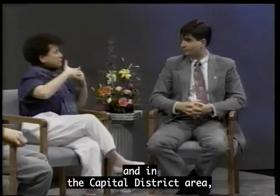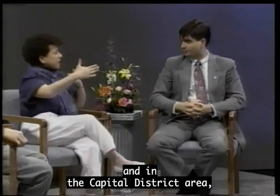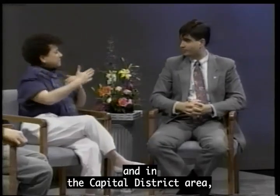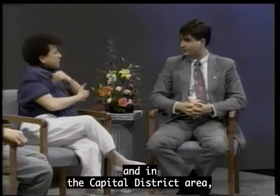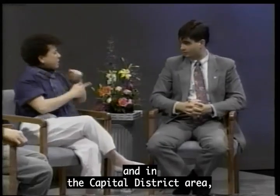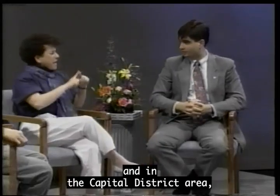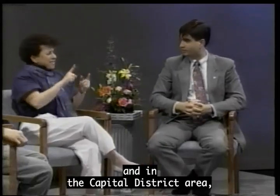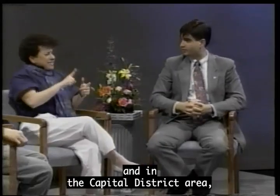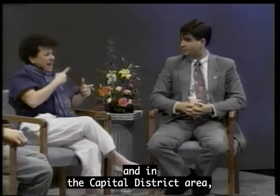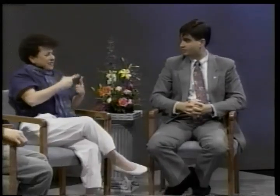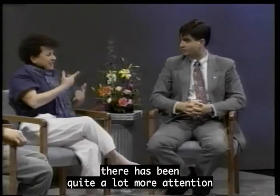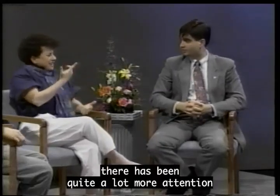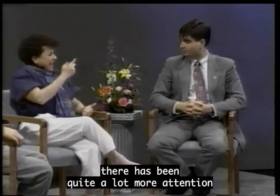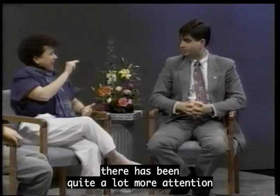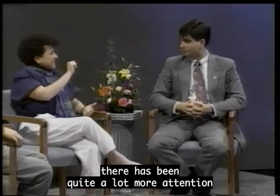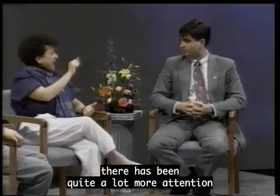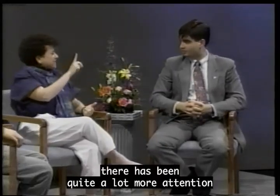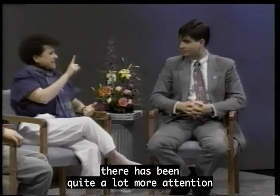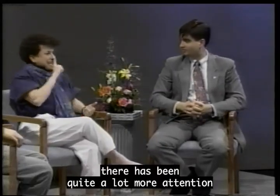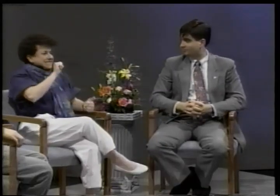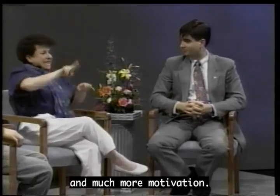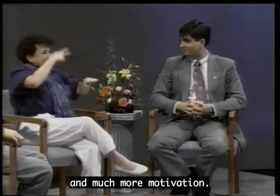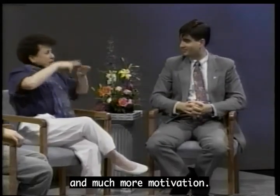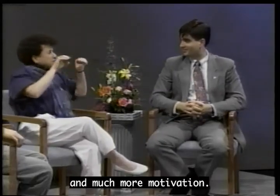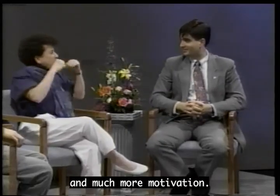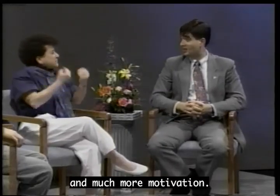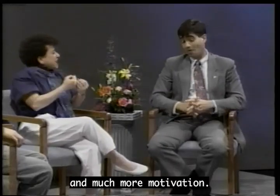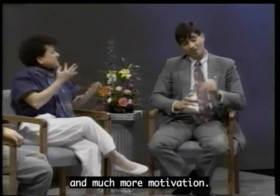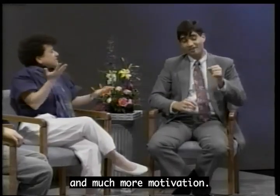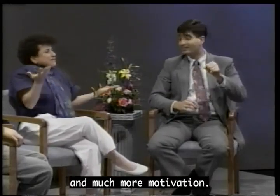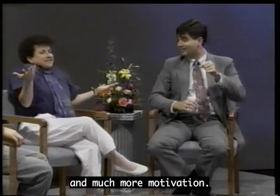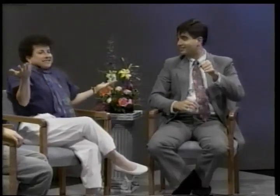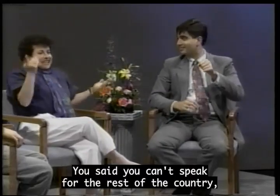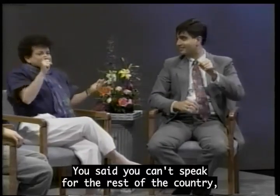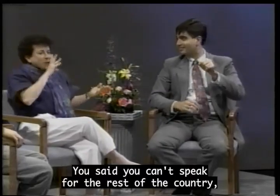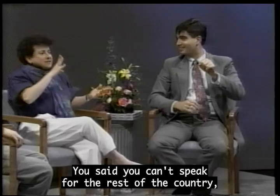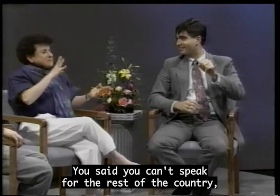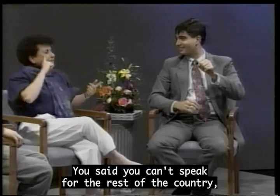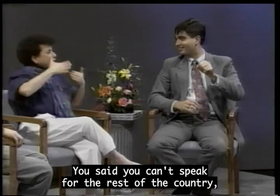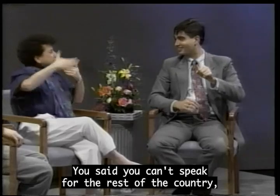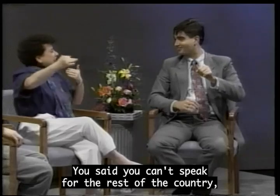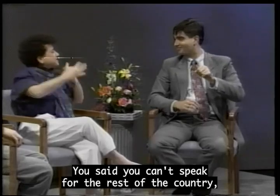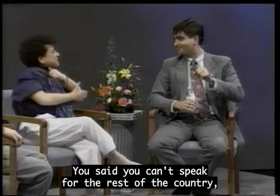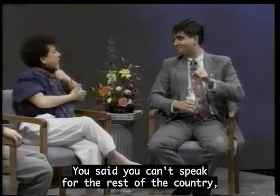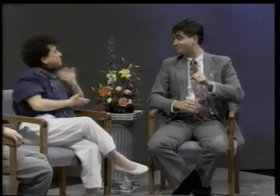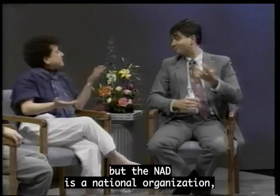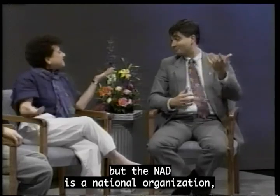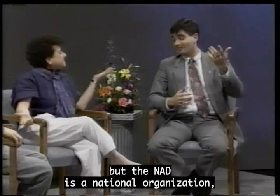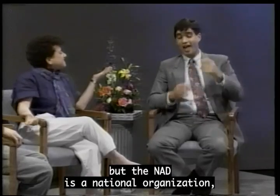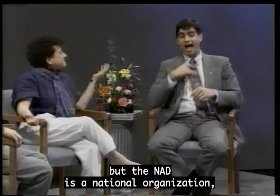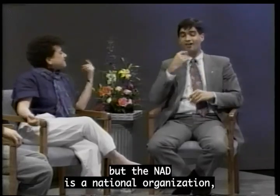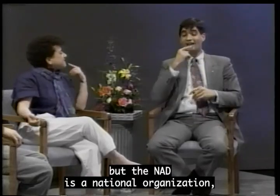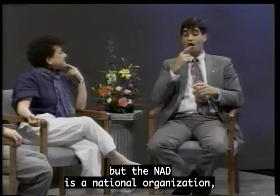more motivation. You said you can't speak for the rest of the country, but the NAD is a national organization, so it should speak for the rest of the